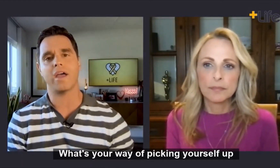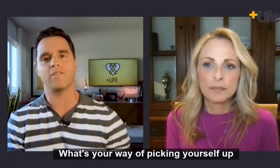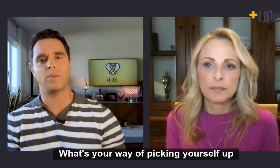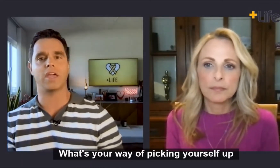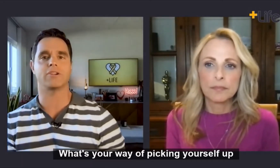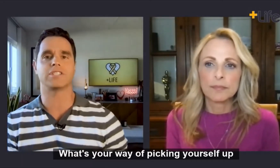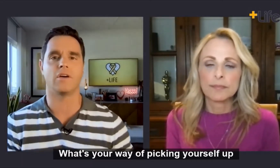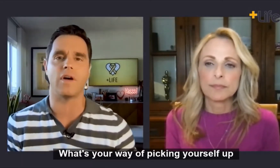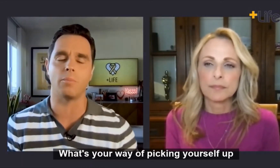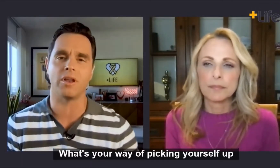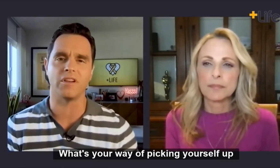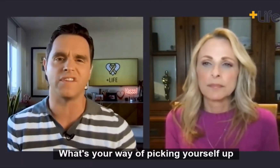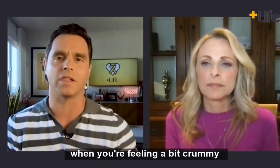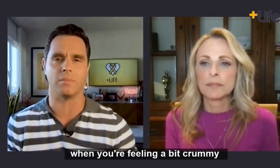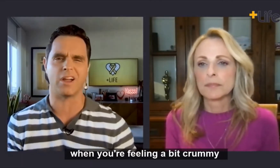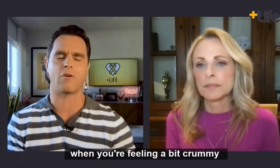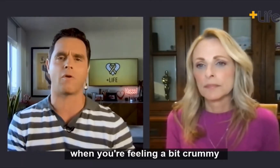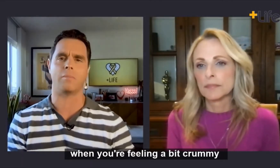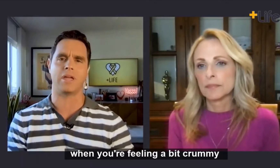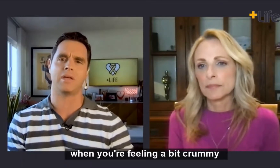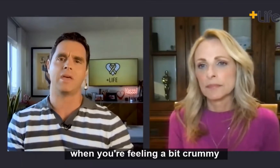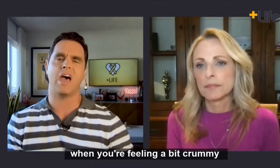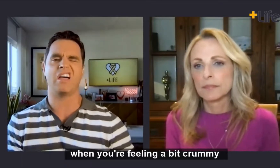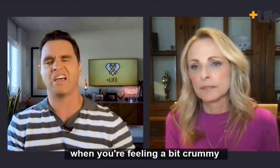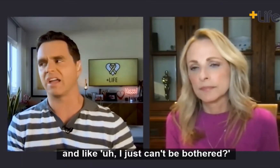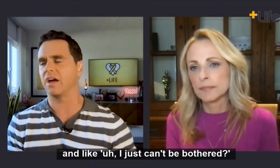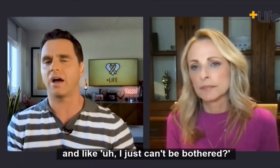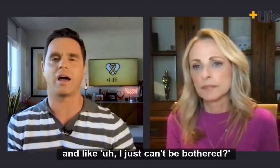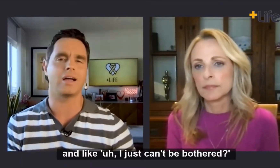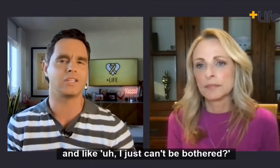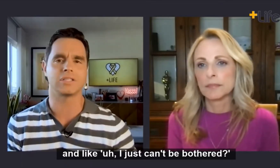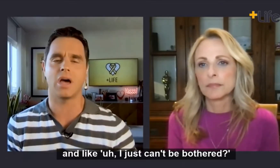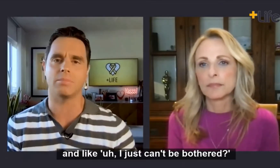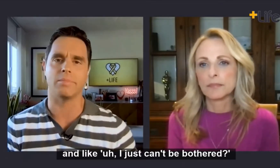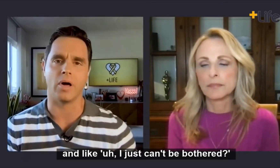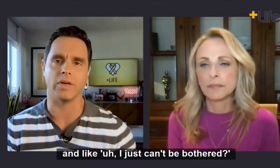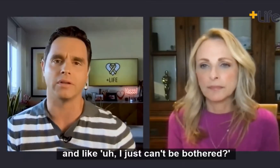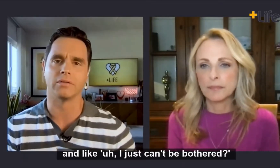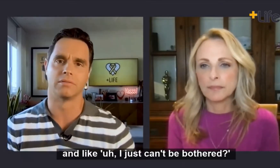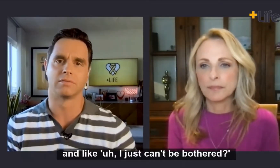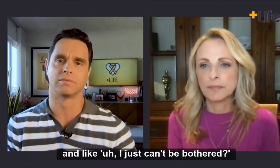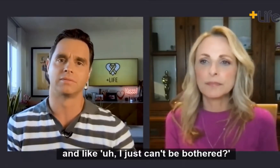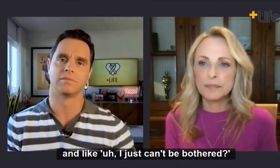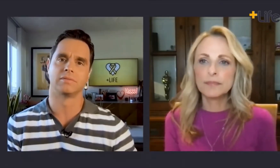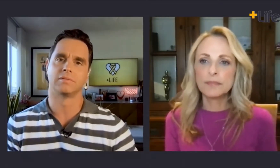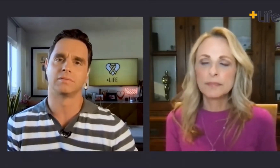way of picking yourself up when you're feeling a bit crummy and like, ugh, I just can't be bothered?